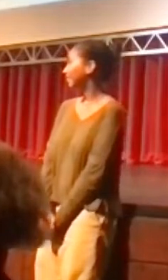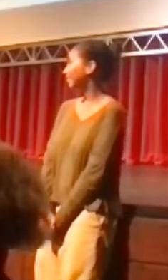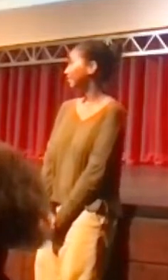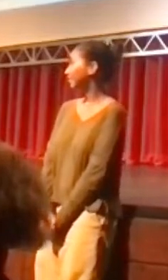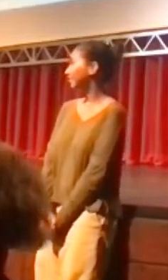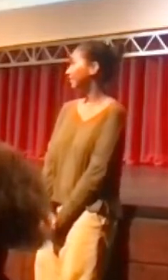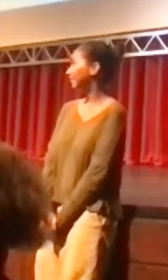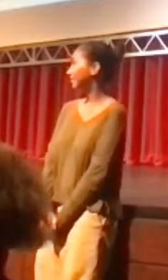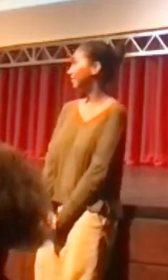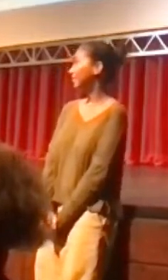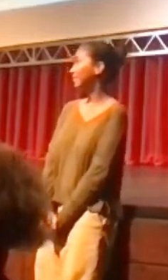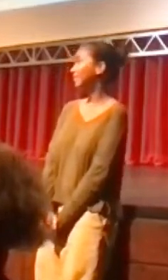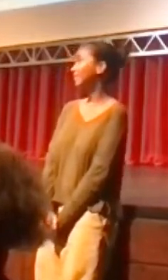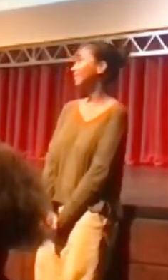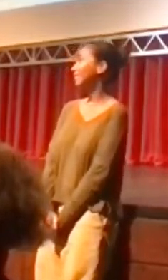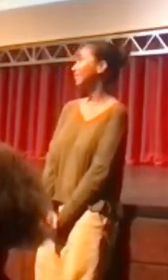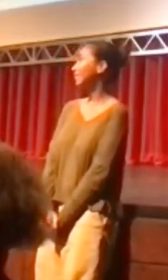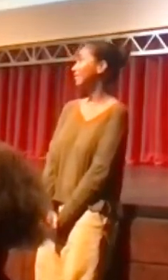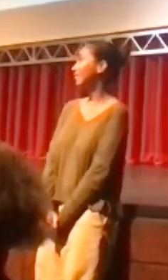tātou re. Te